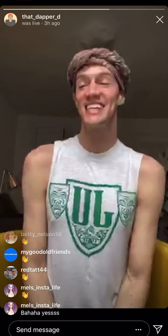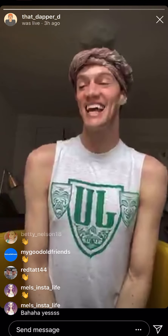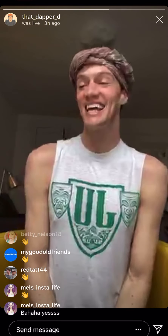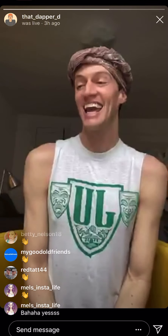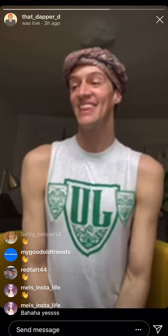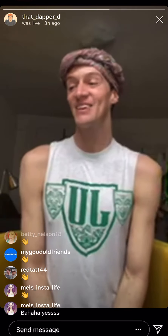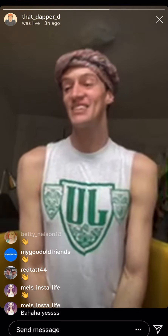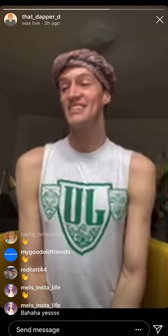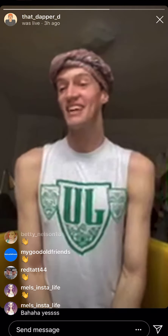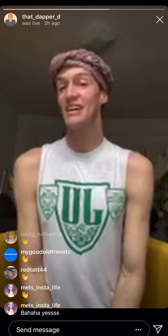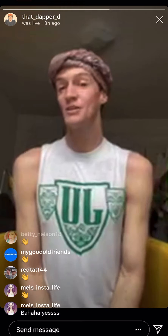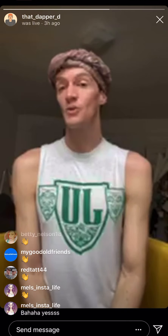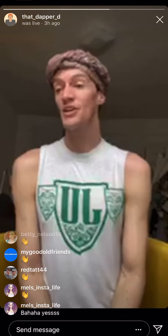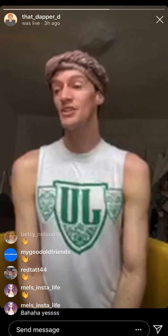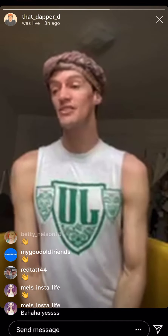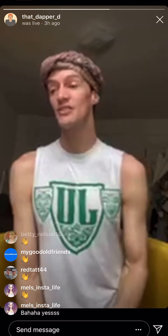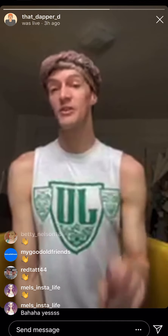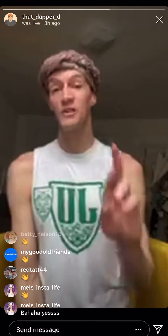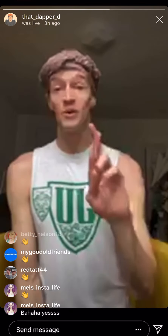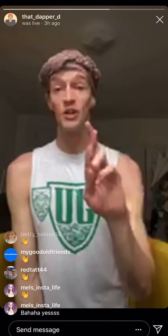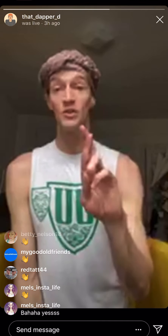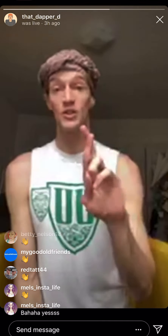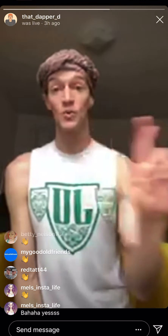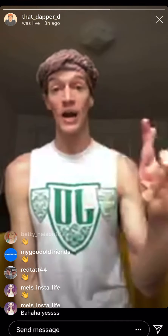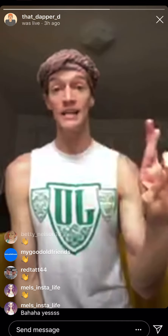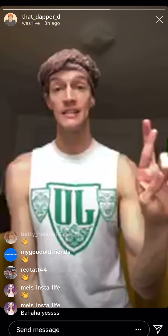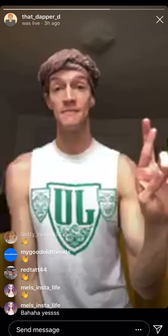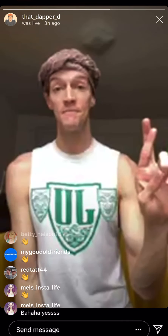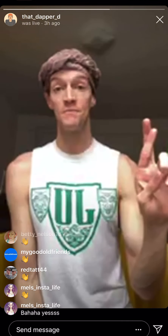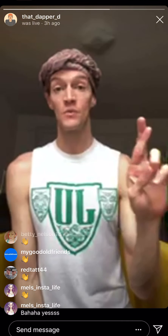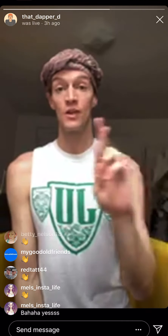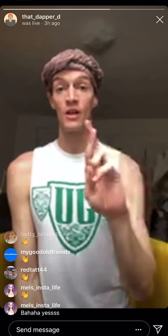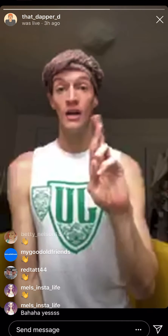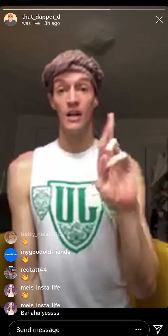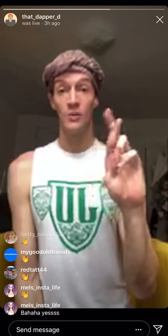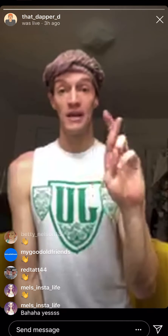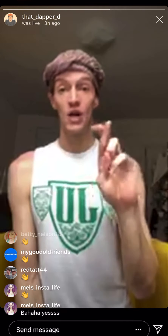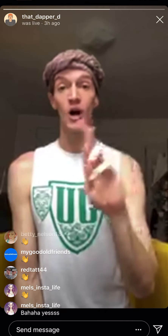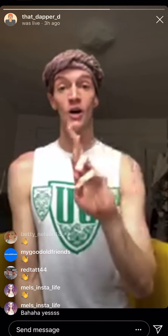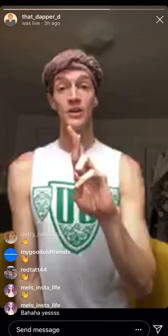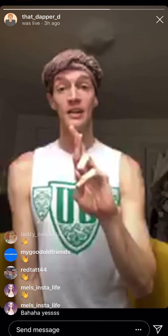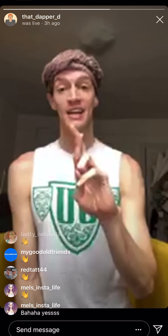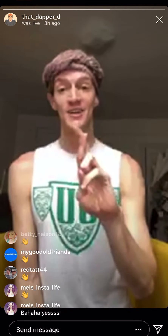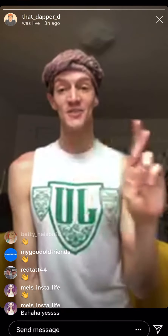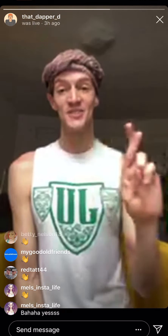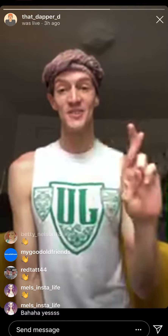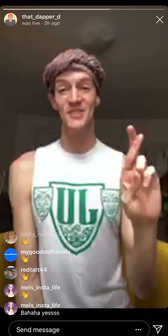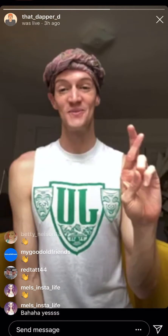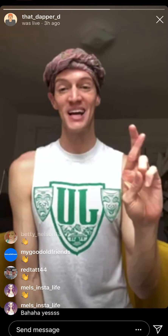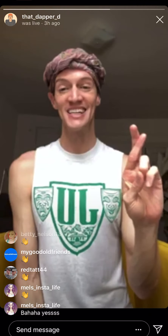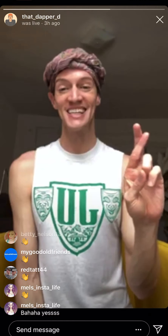and they're just uh directions so if you want to go to the right we make an r and it goes to the right yeah